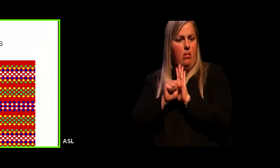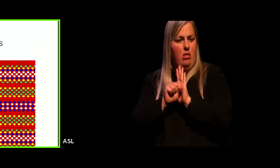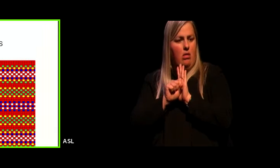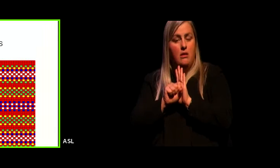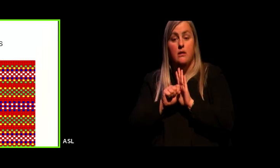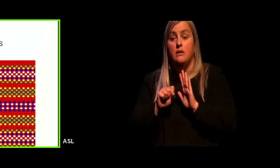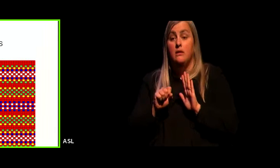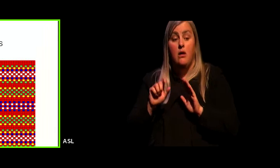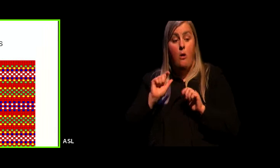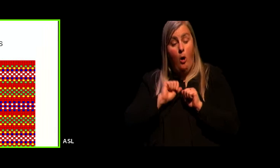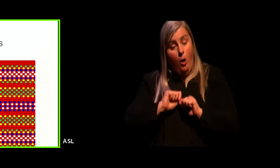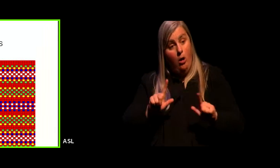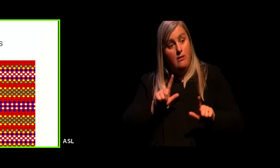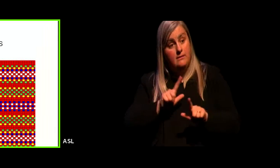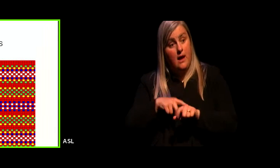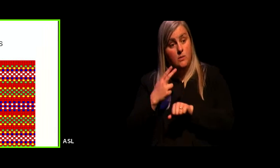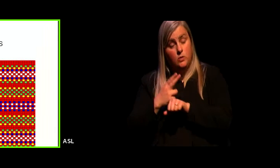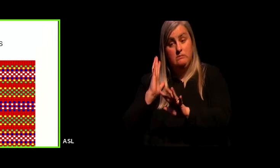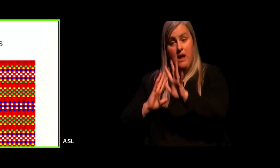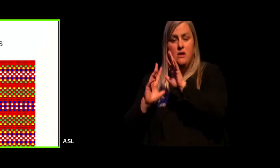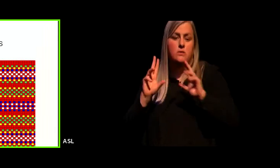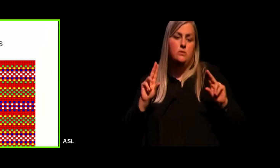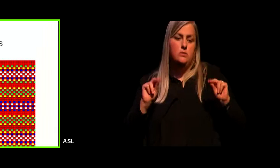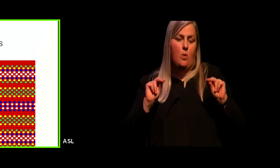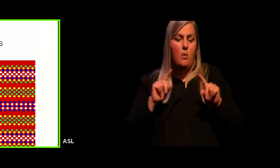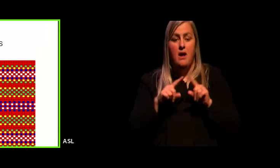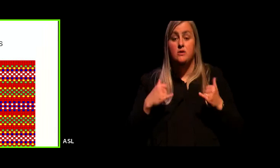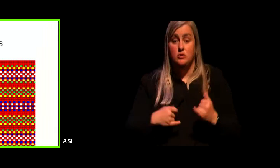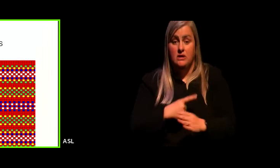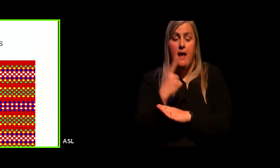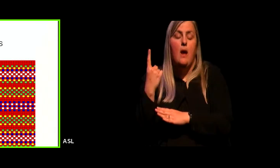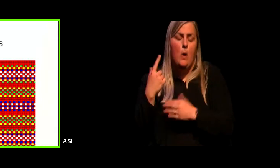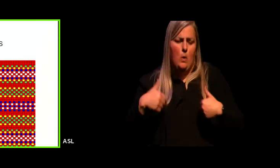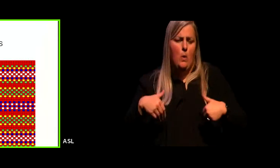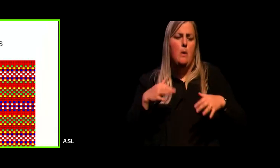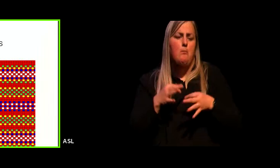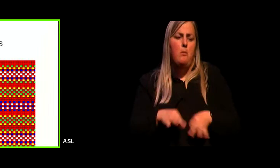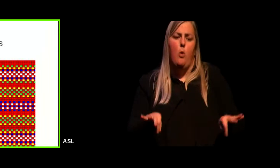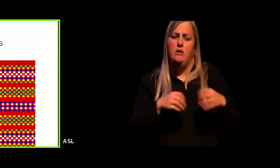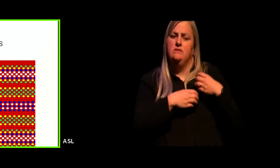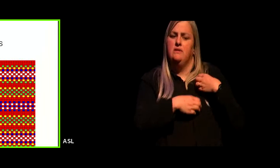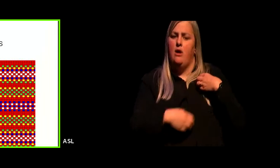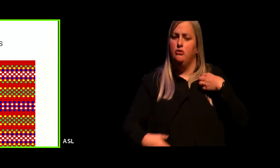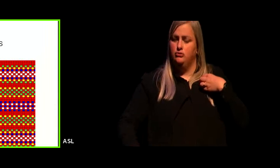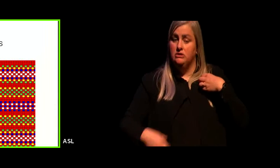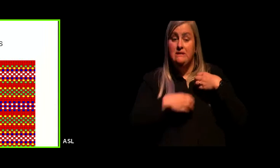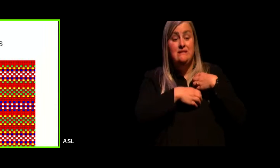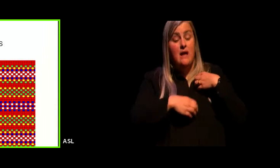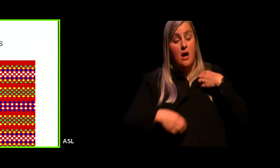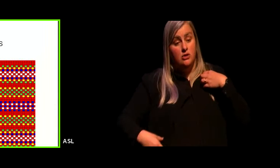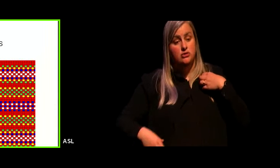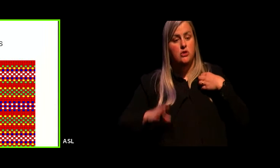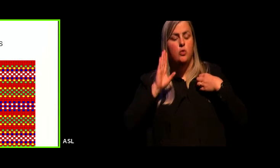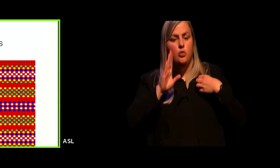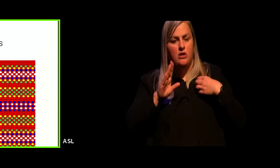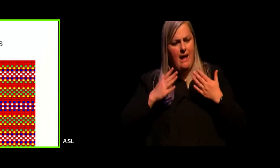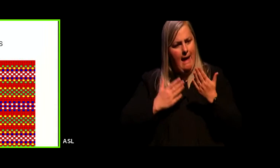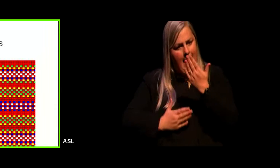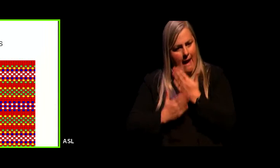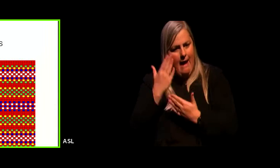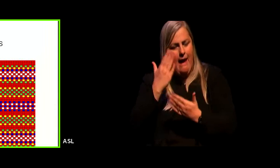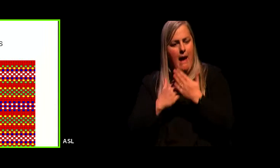in the homeland, but right now, in this moment, has a lot of resonance. And it would have been finger woven, so it would have been hand woven from a